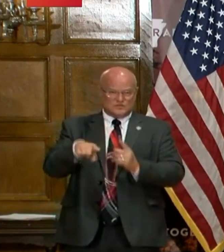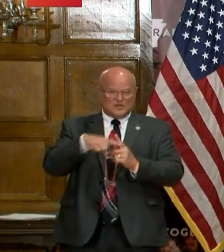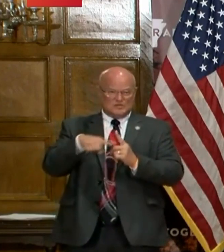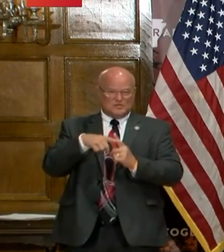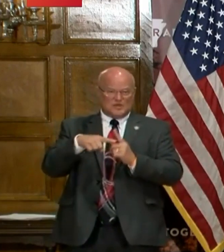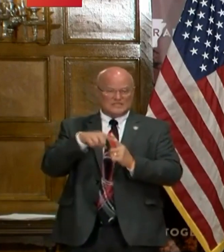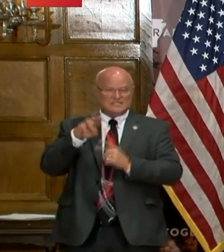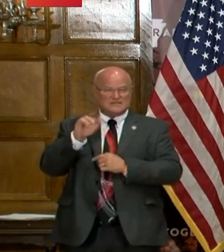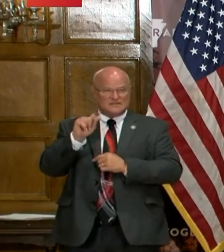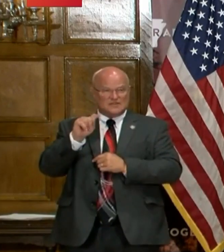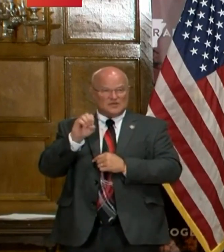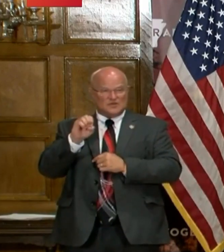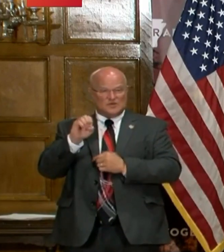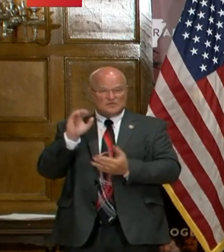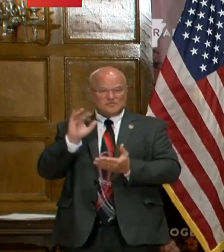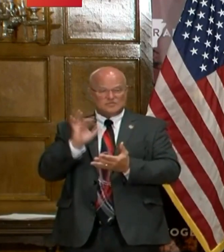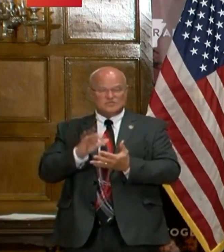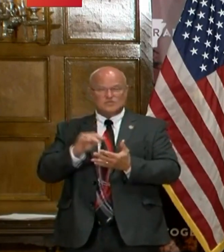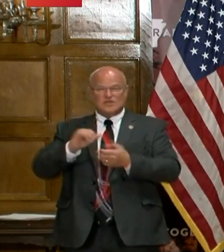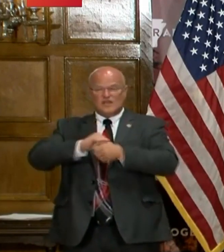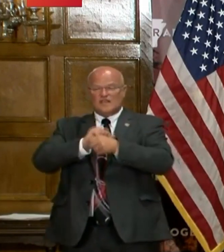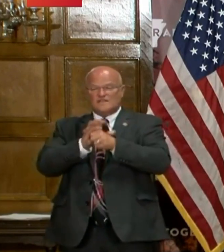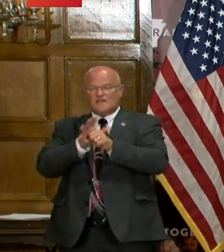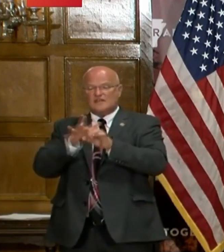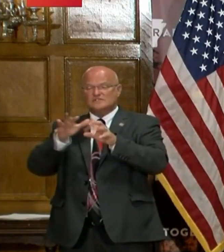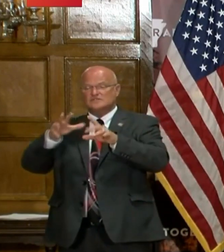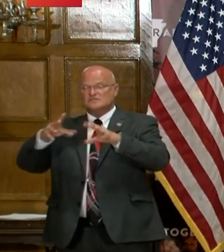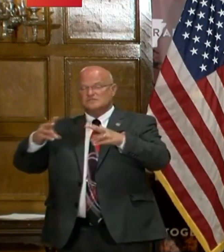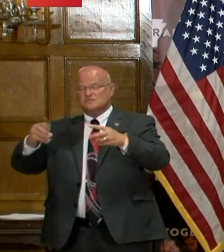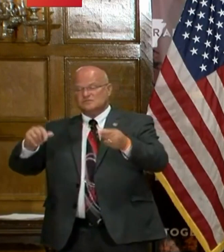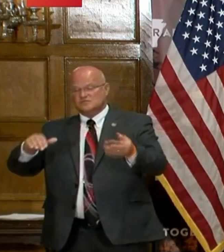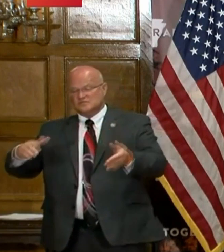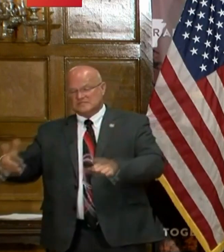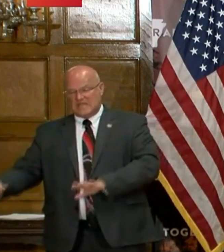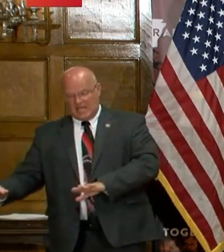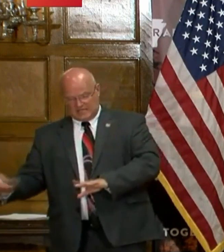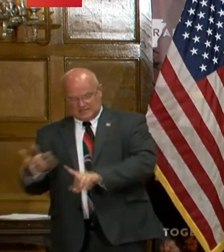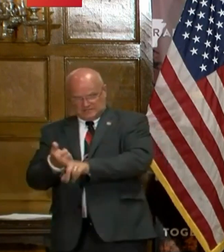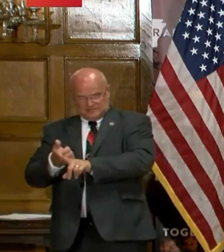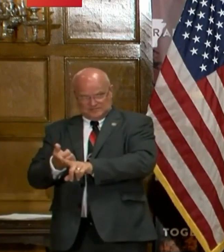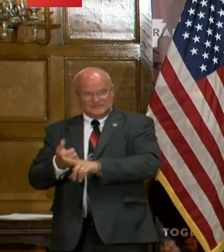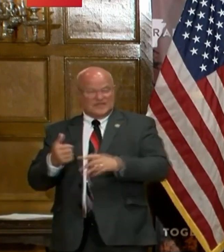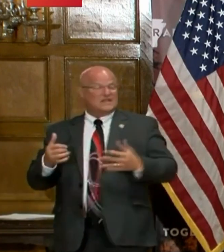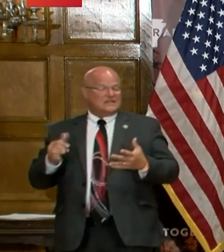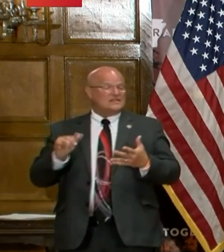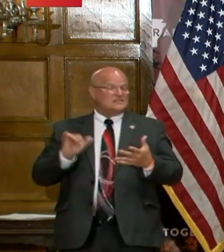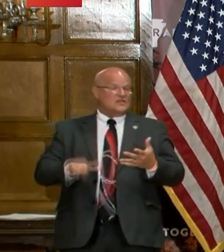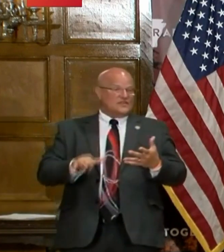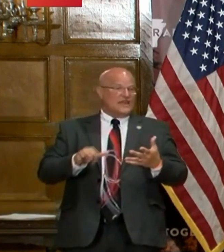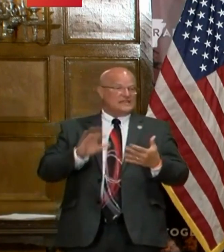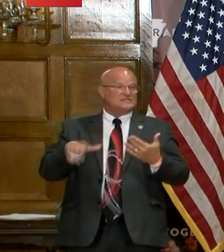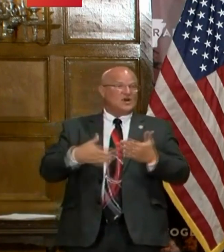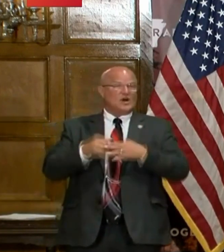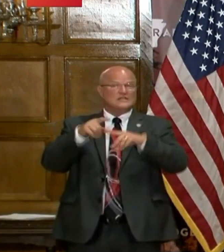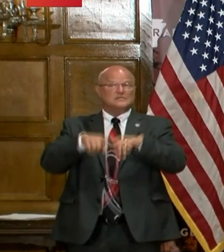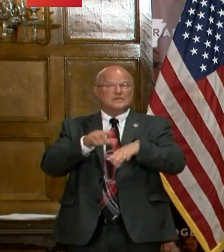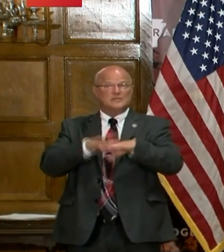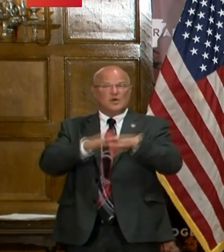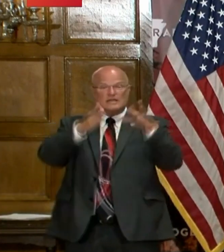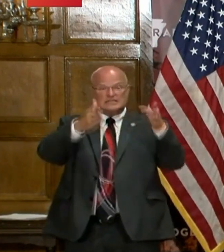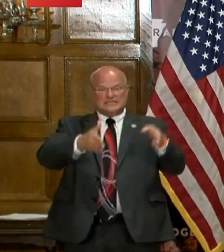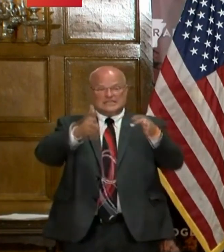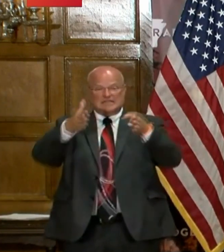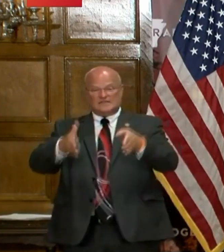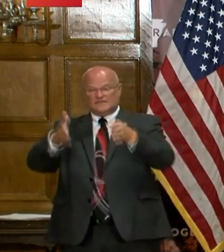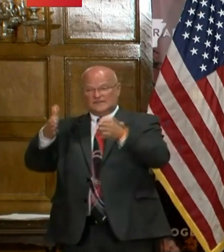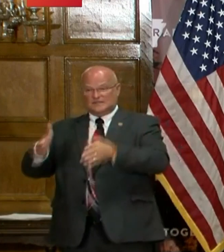down, because the virus can die, can reduce its impact. Now, that is all dependent upon